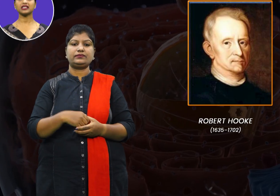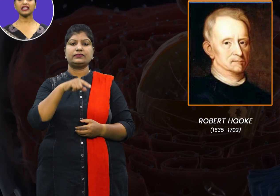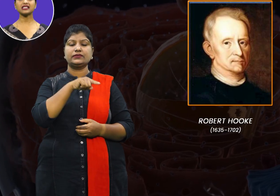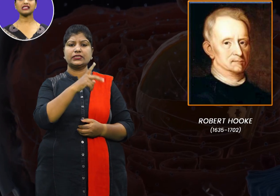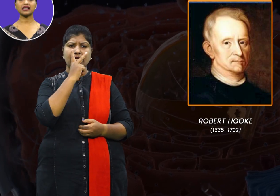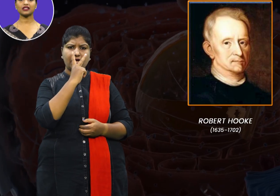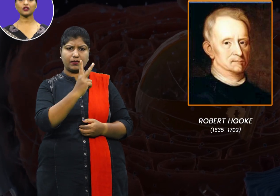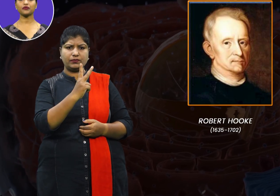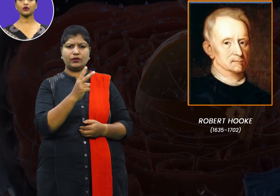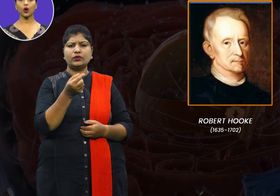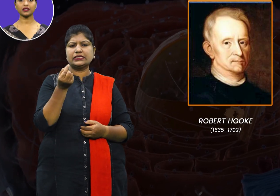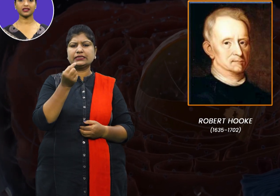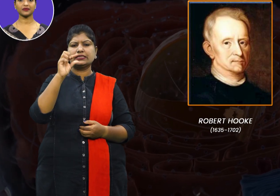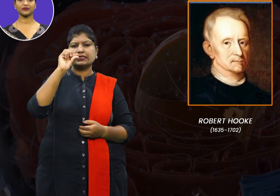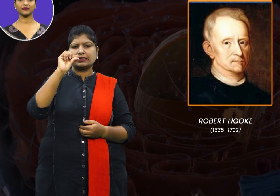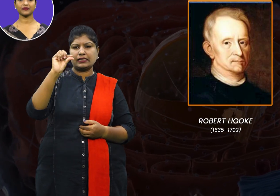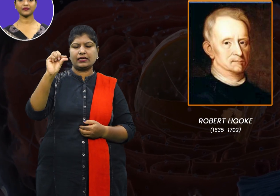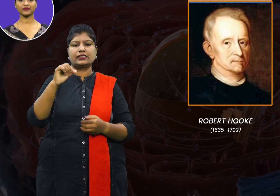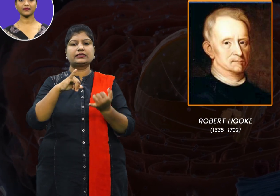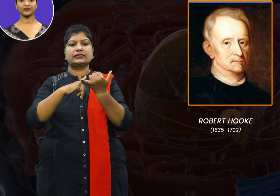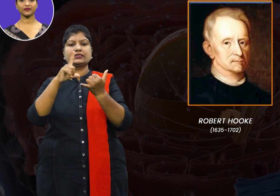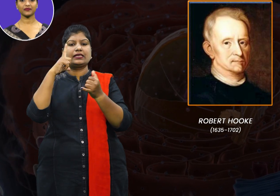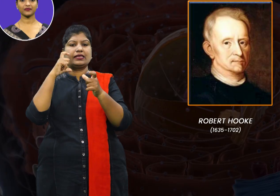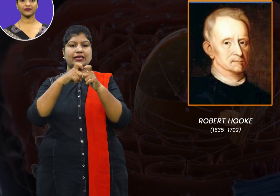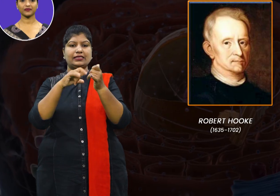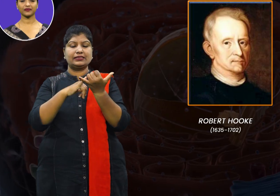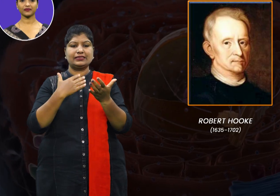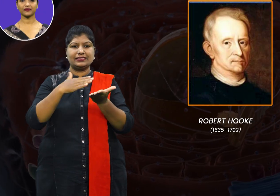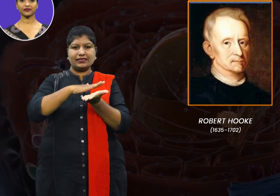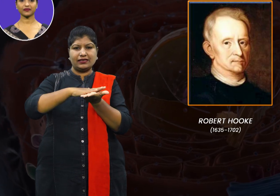observed thin slices of cork.